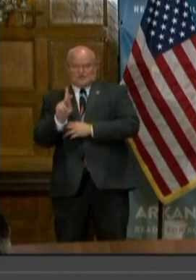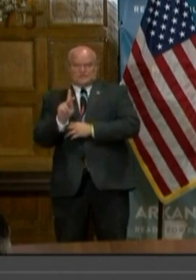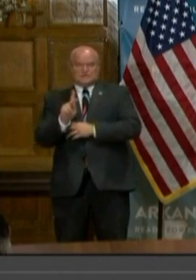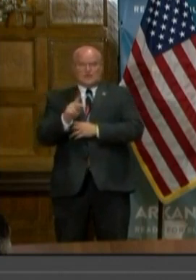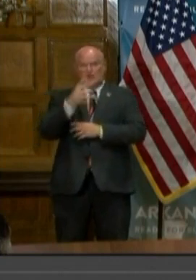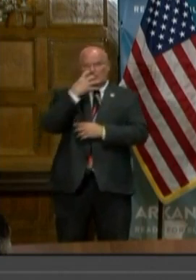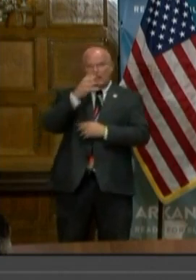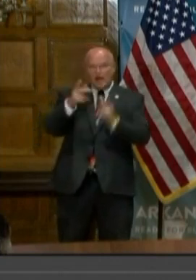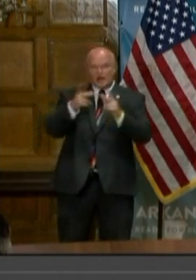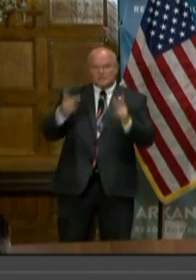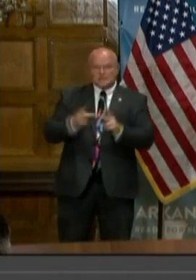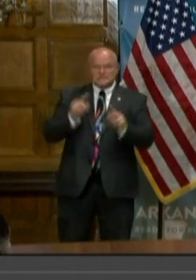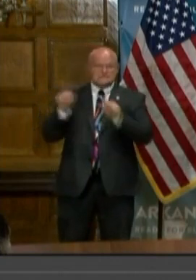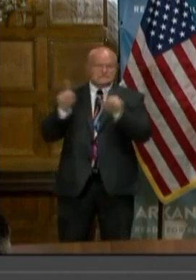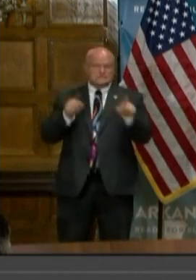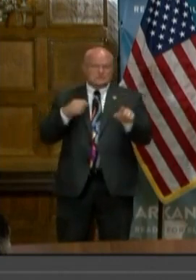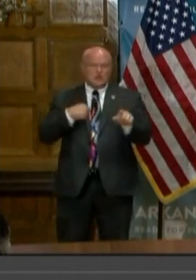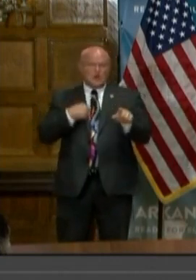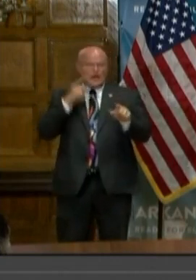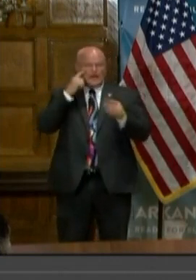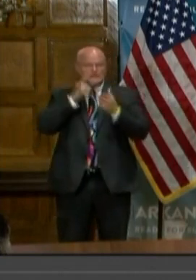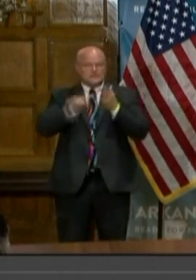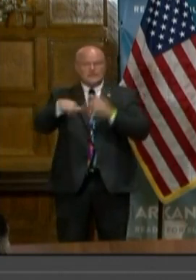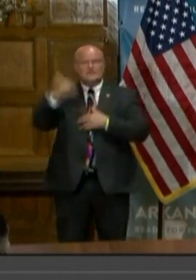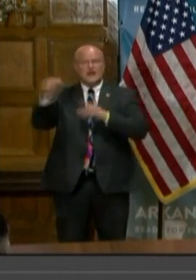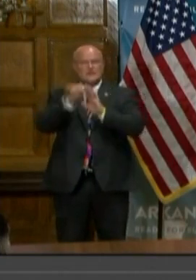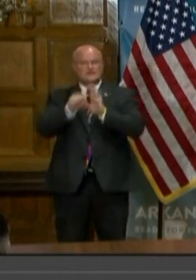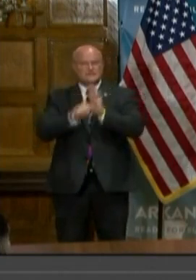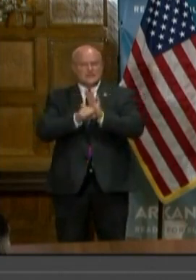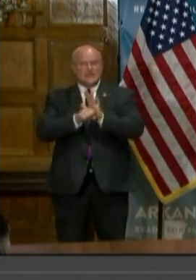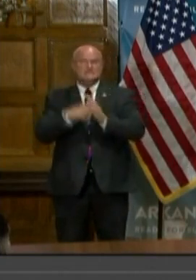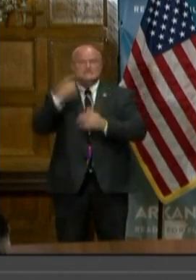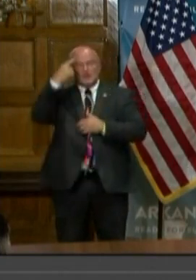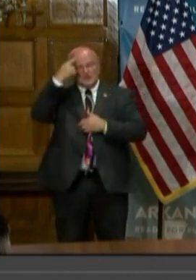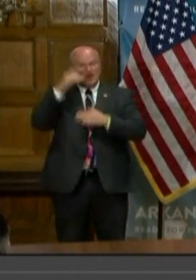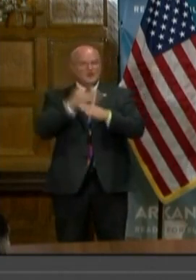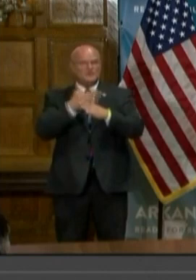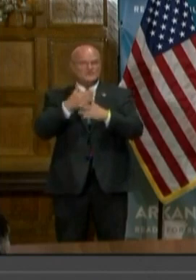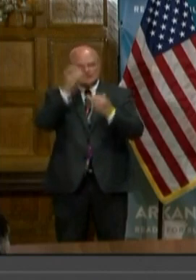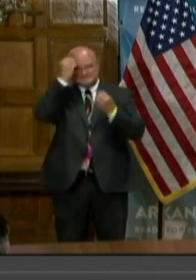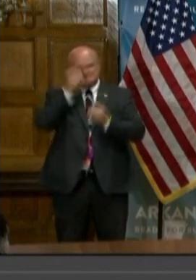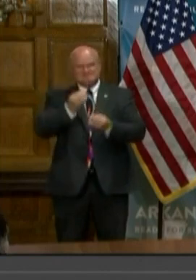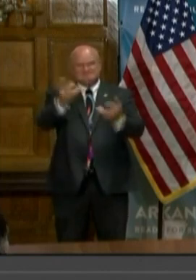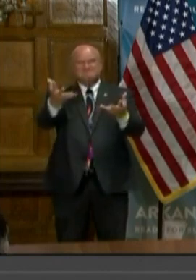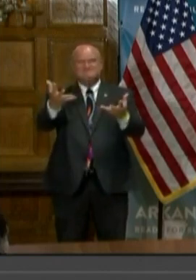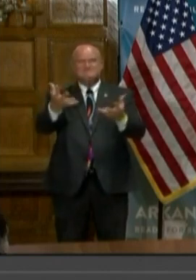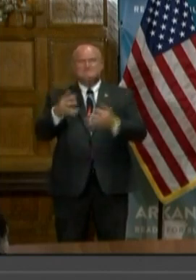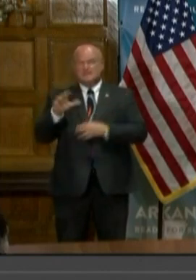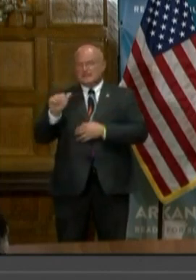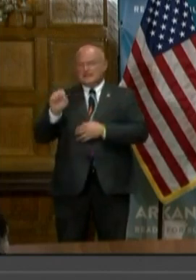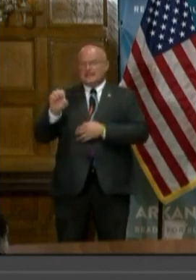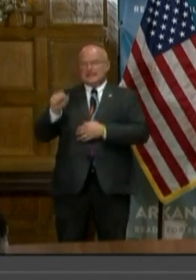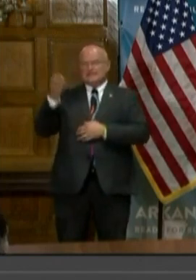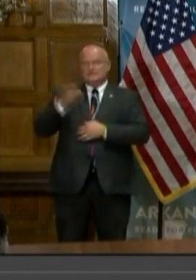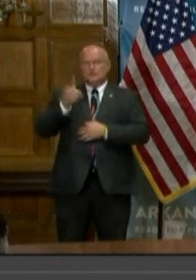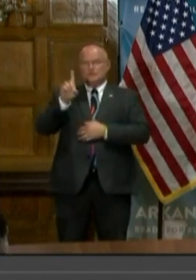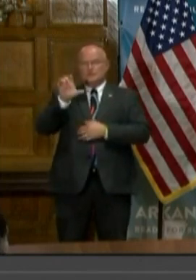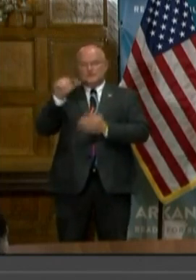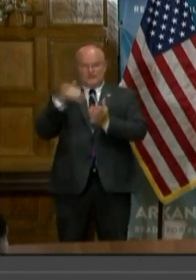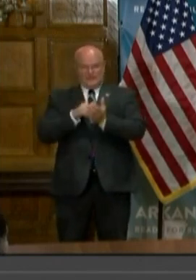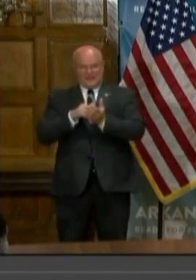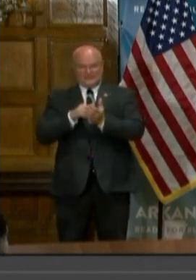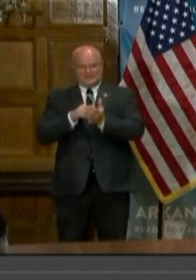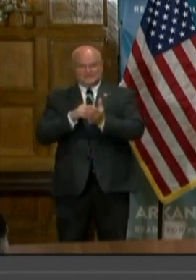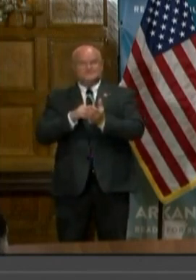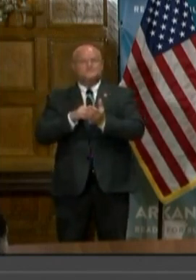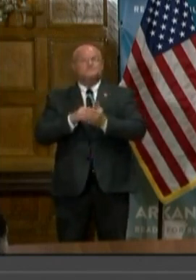hot spots, and so I go through this checking of other states, and we thought we'd share this. Cases per 100,000, so it's on